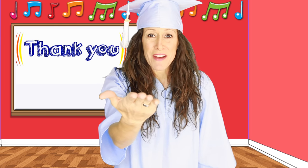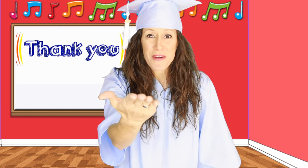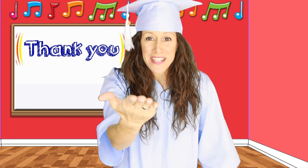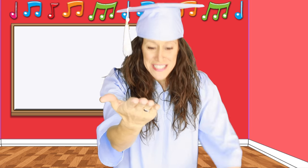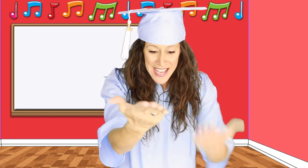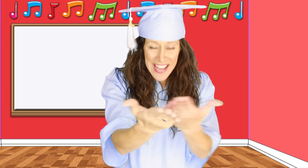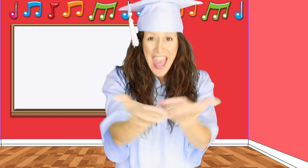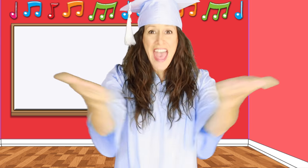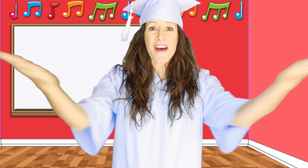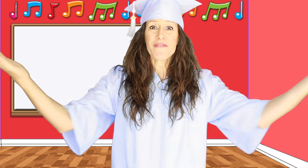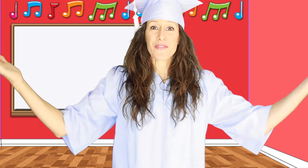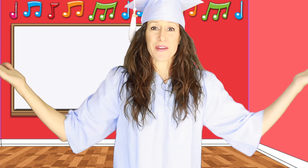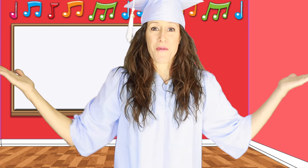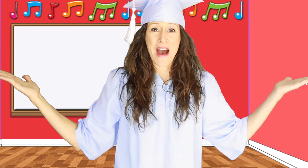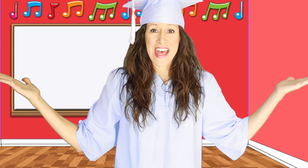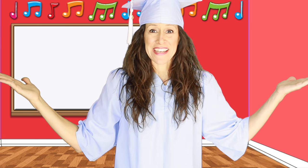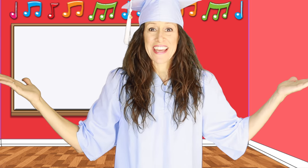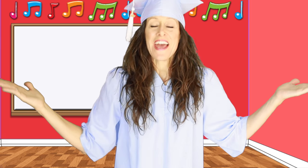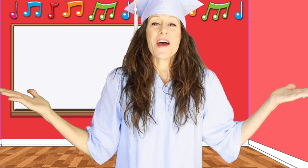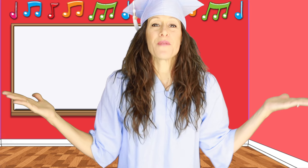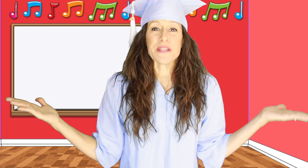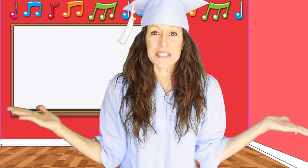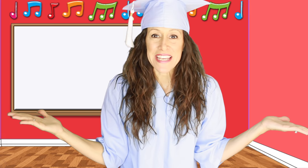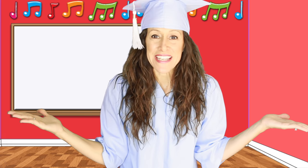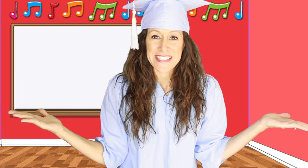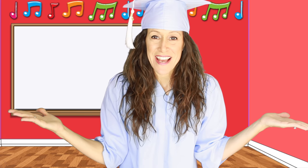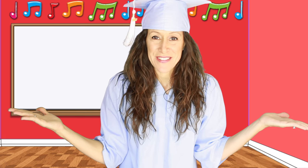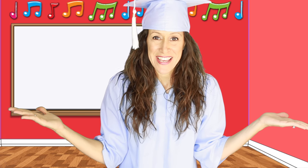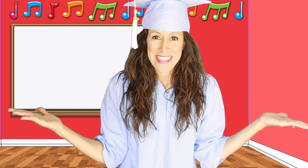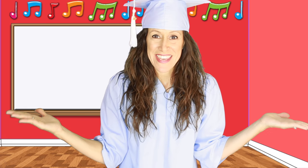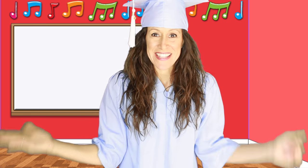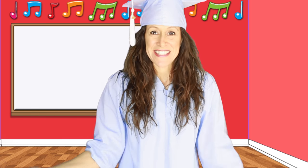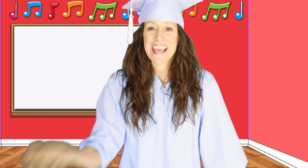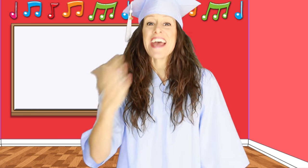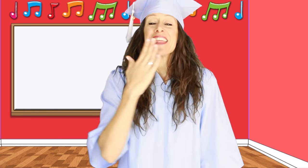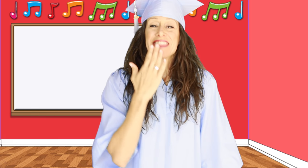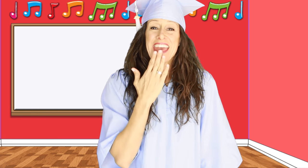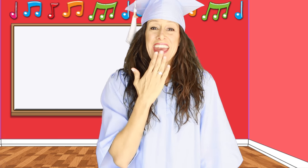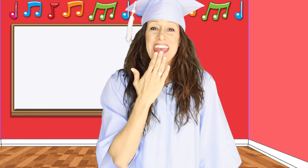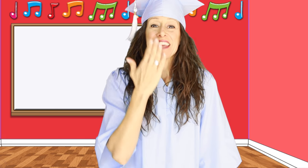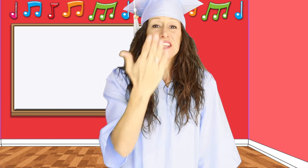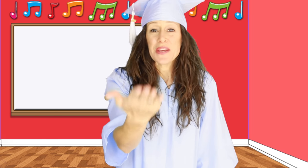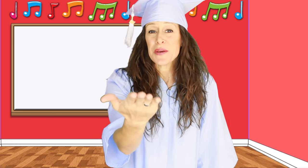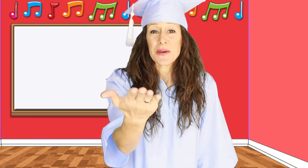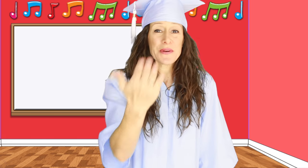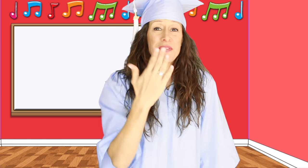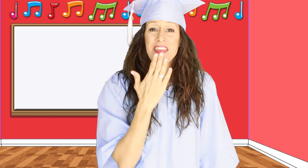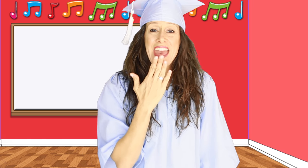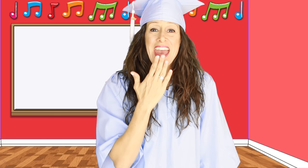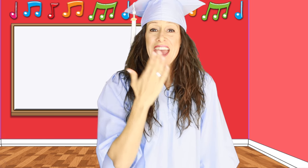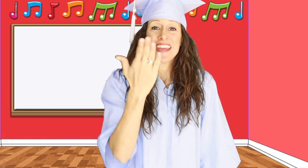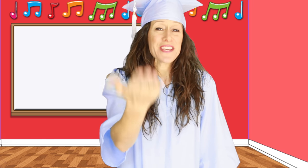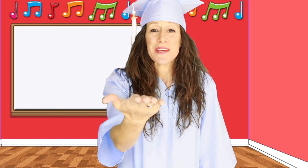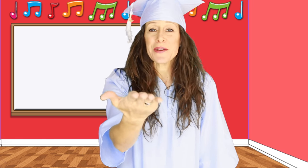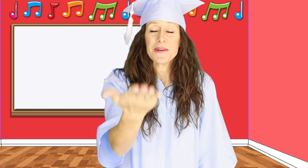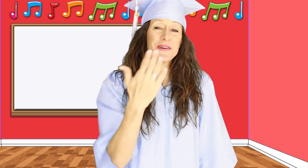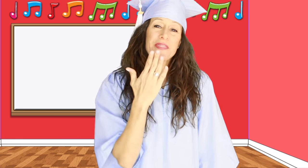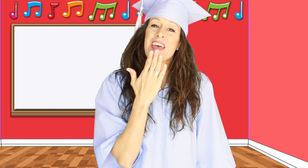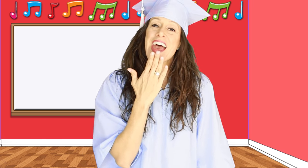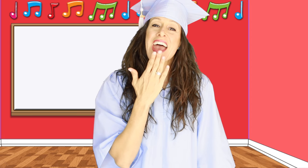we're gonna say everyone. And when you sing it, it sounds like this. Thank you, thank you,